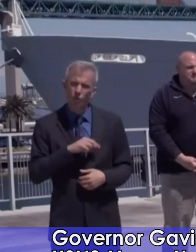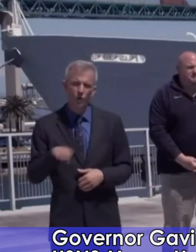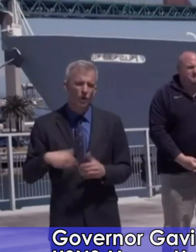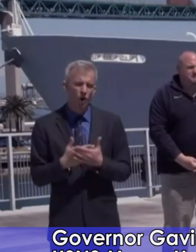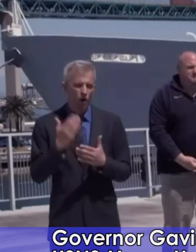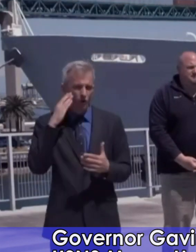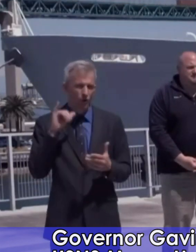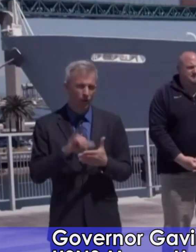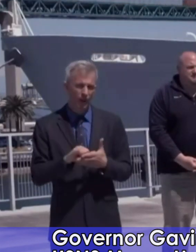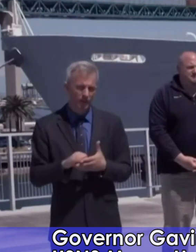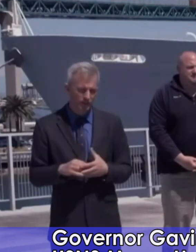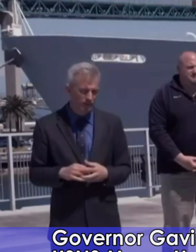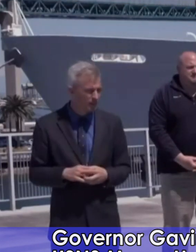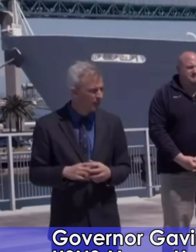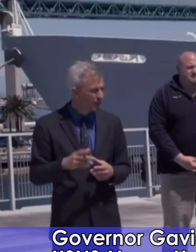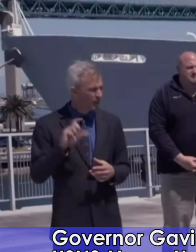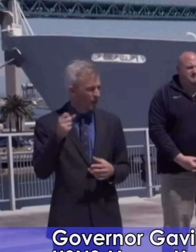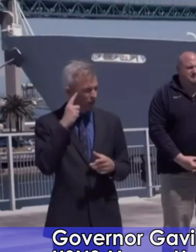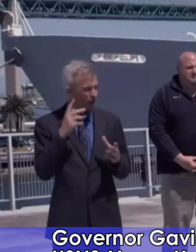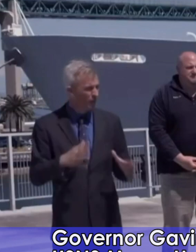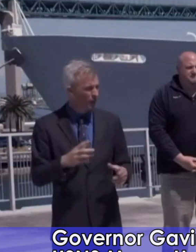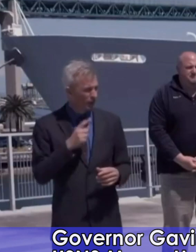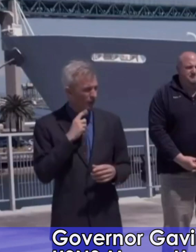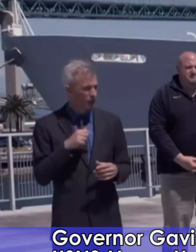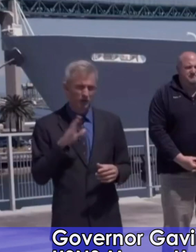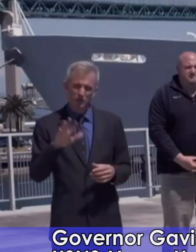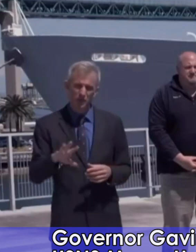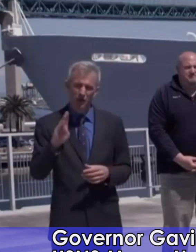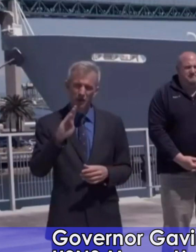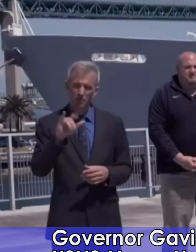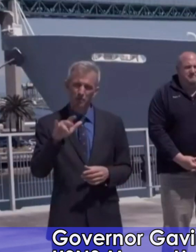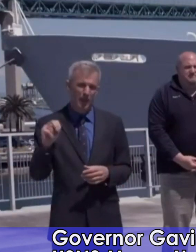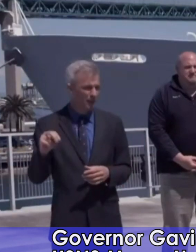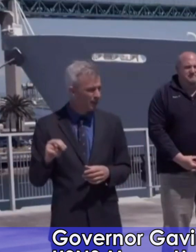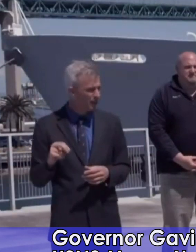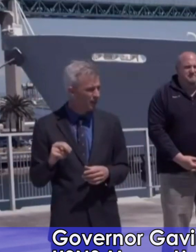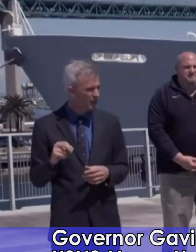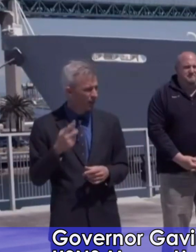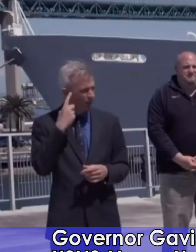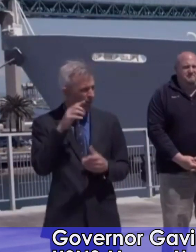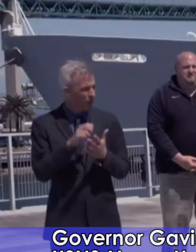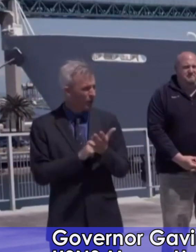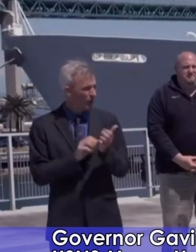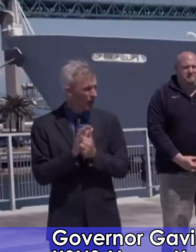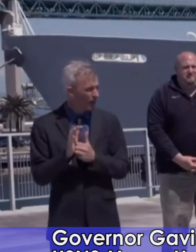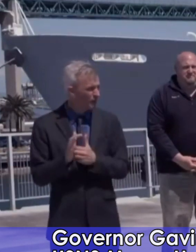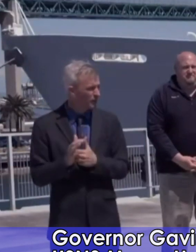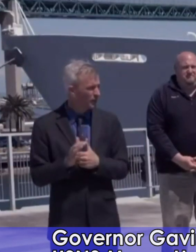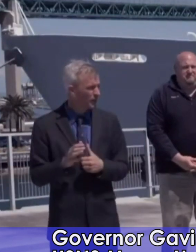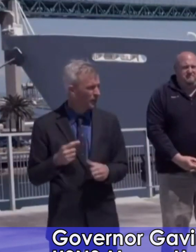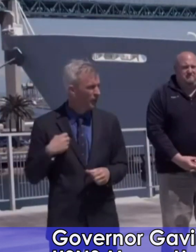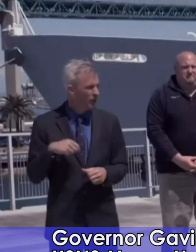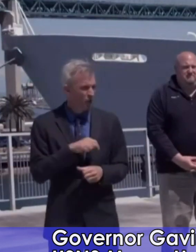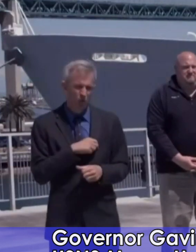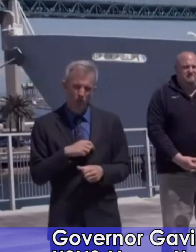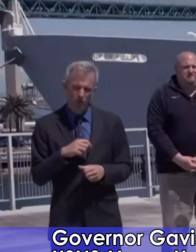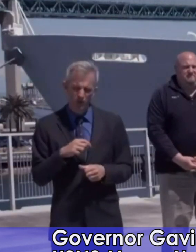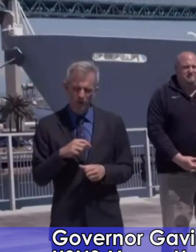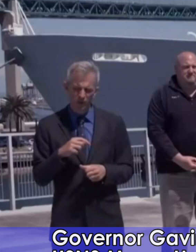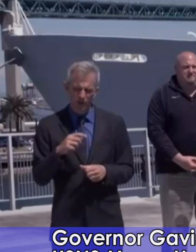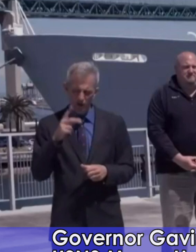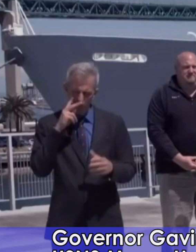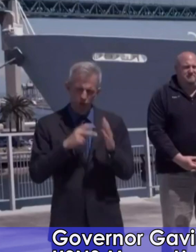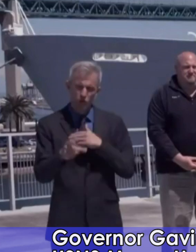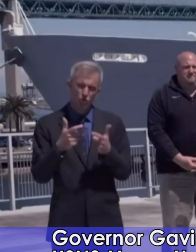governor said that we'll need more. I think you told us $1 billion is what you're looking at for gloves. We're looking at huge numbers down